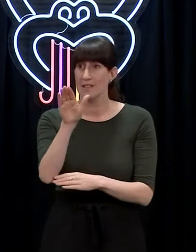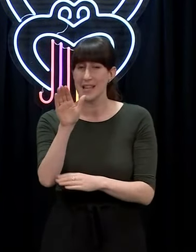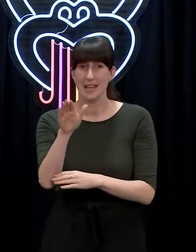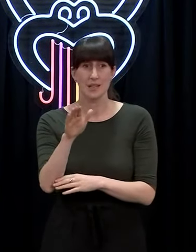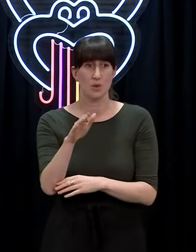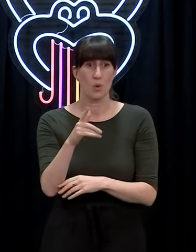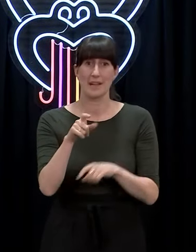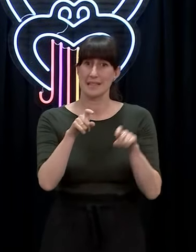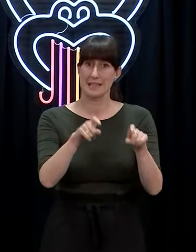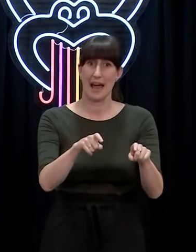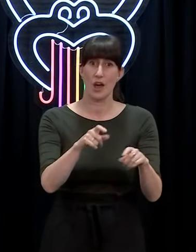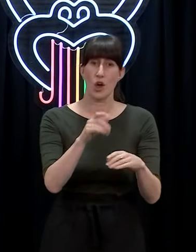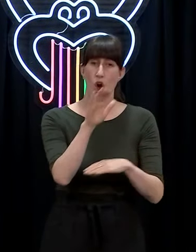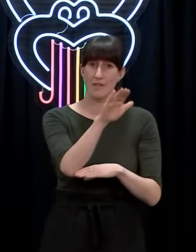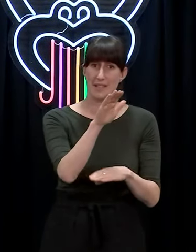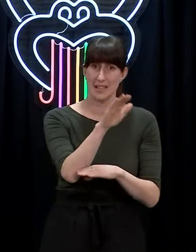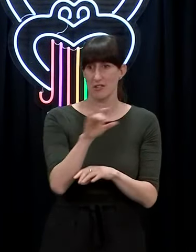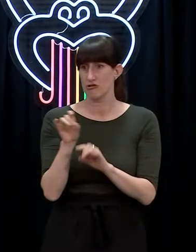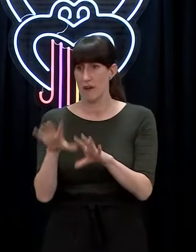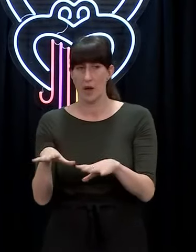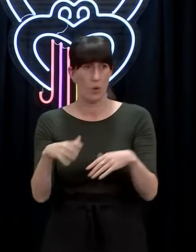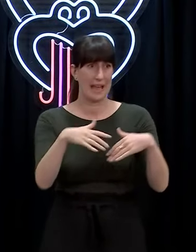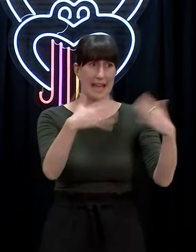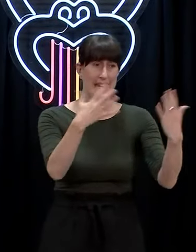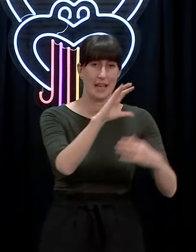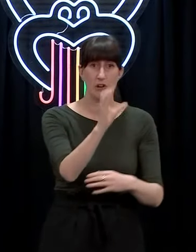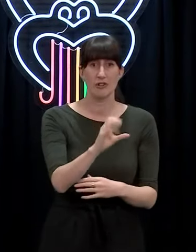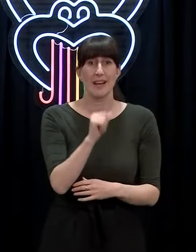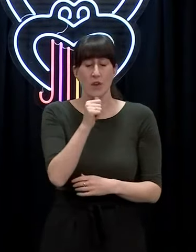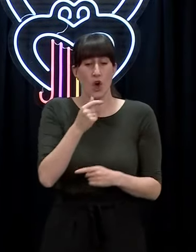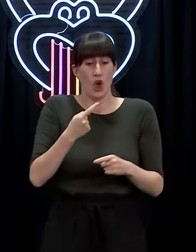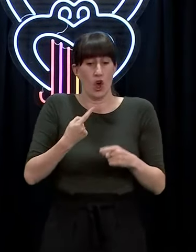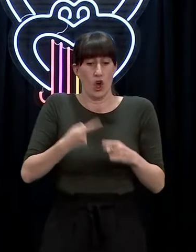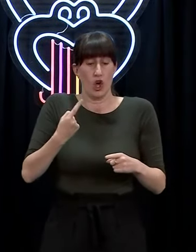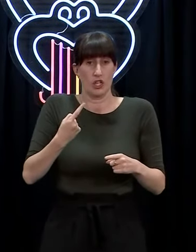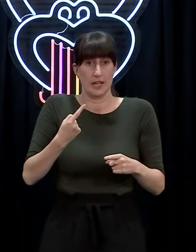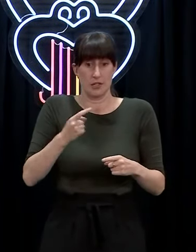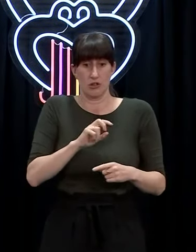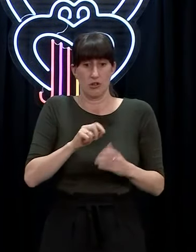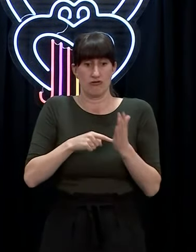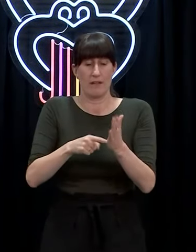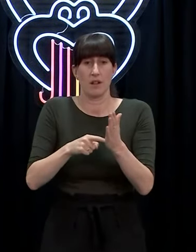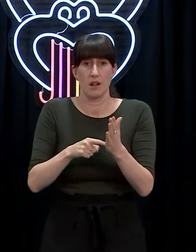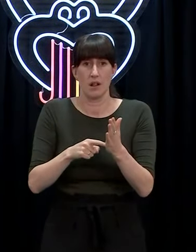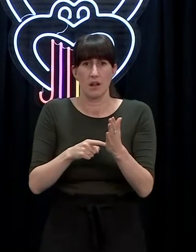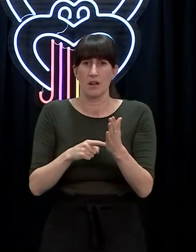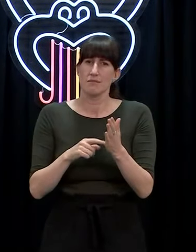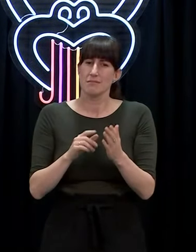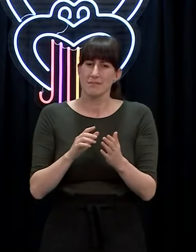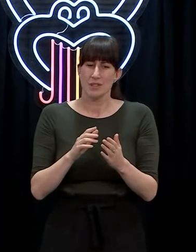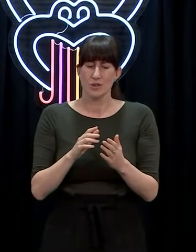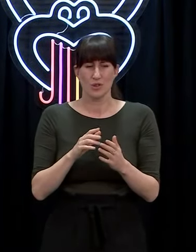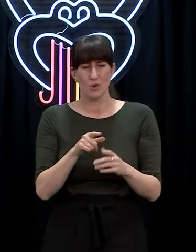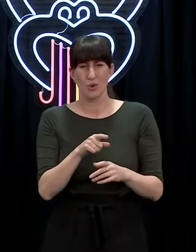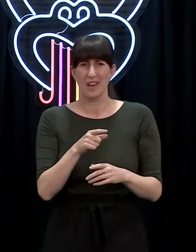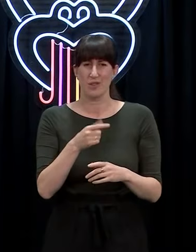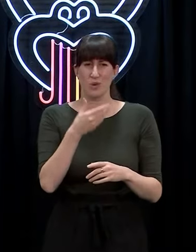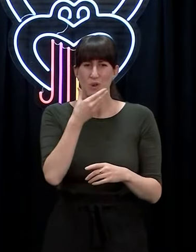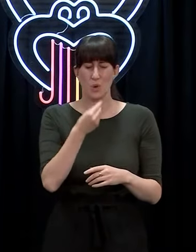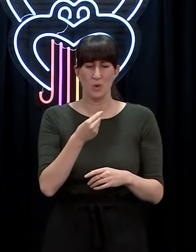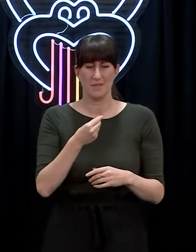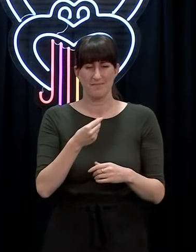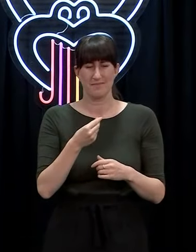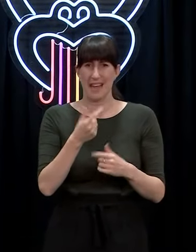anywhere else, that where there is a need for urgent travel, you don't have to chance your luck with the MIAS booking system. There